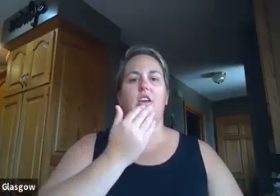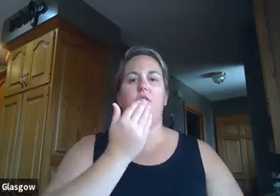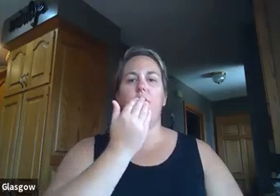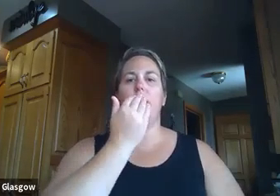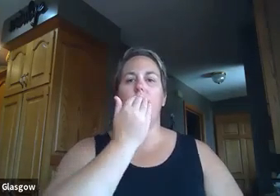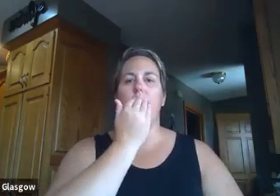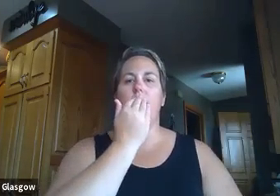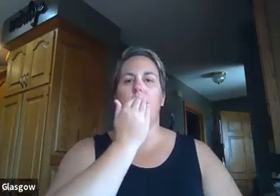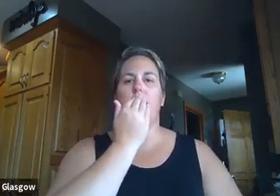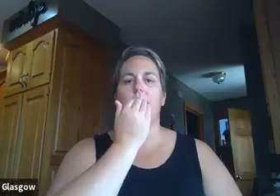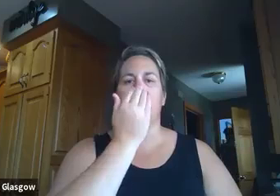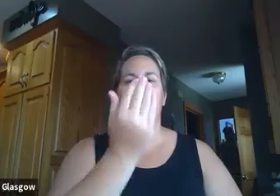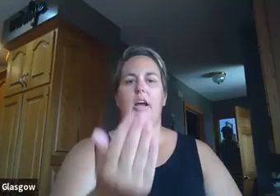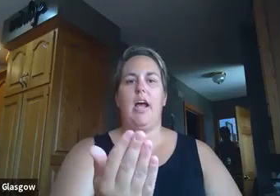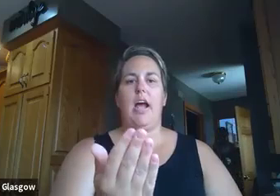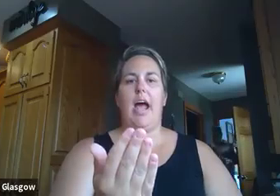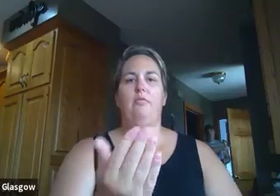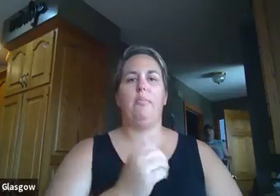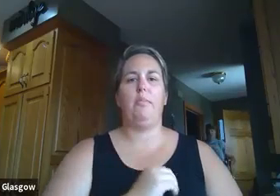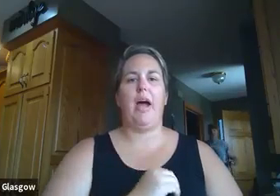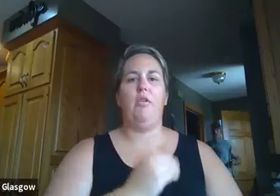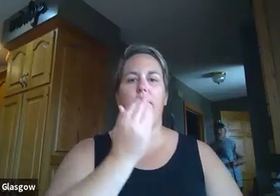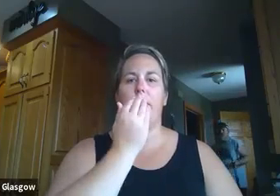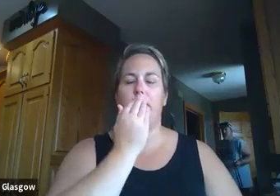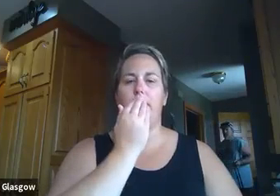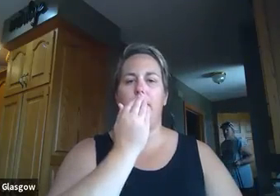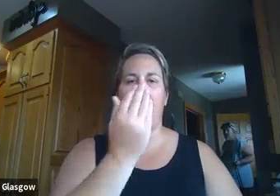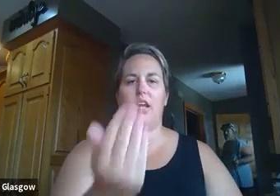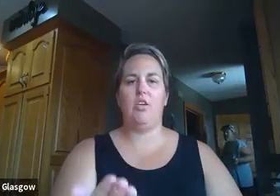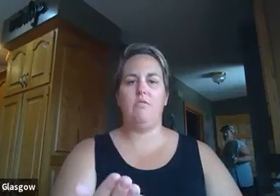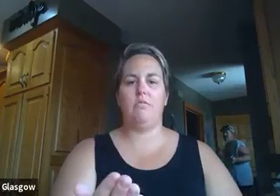Thank you is out from your mouth. Thank you.